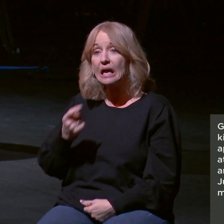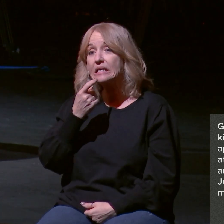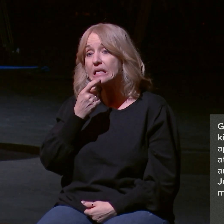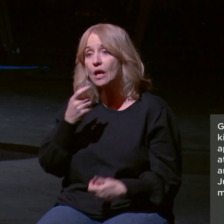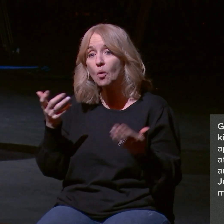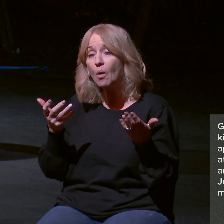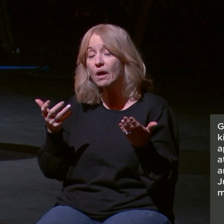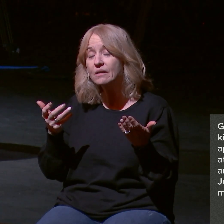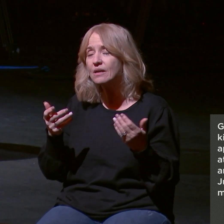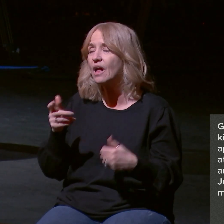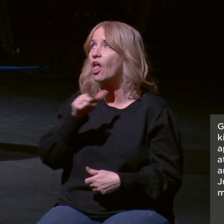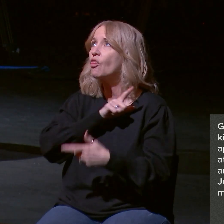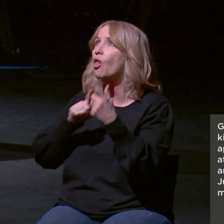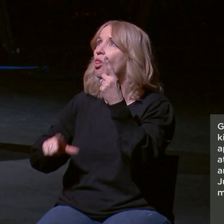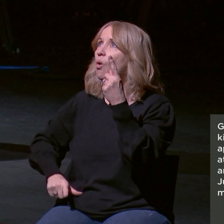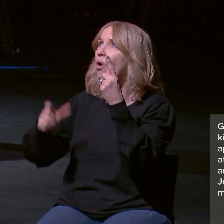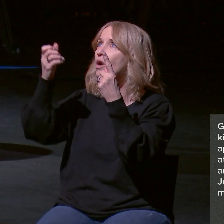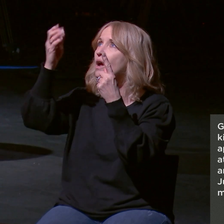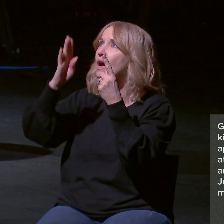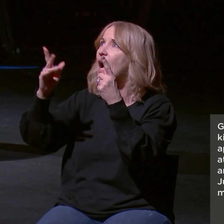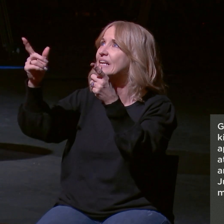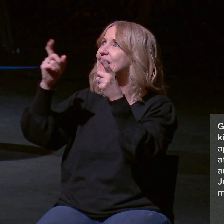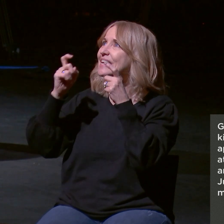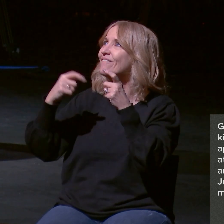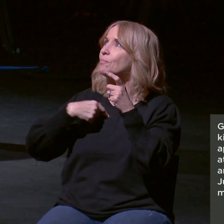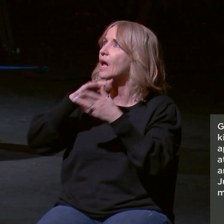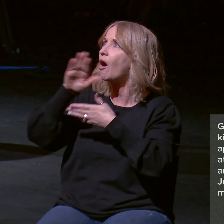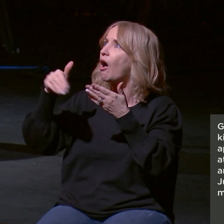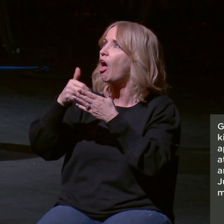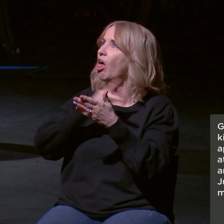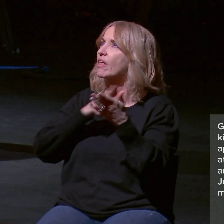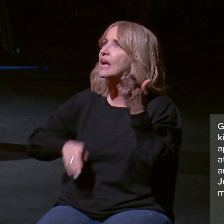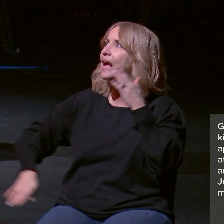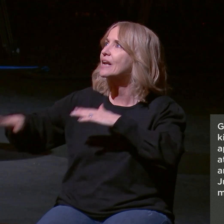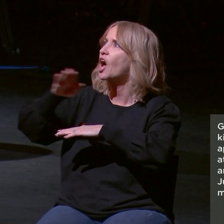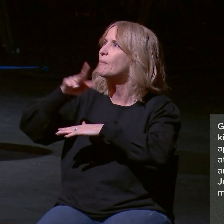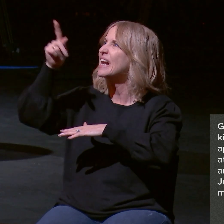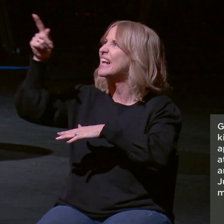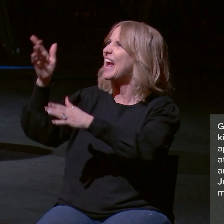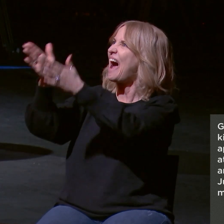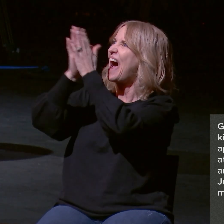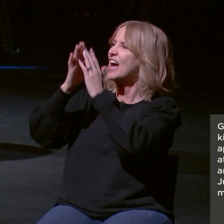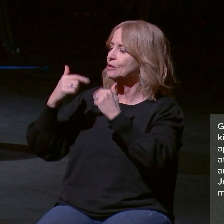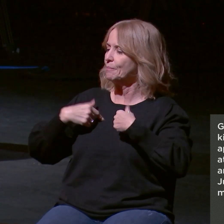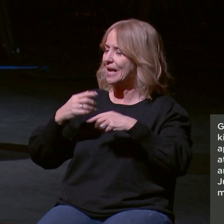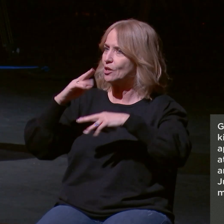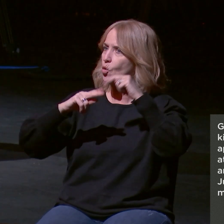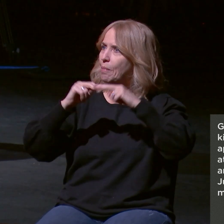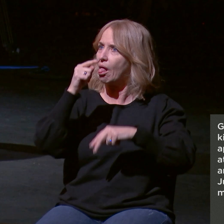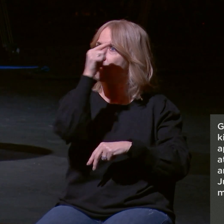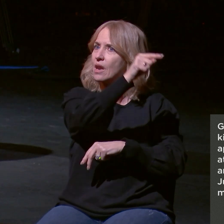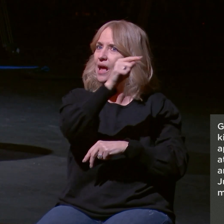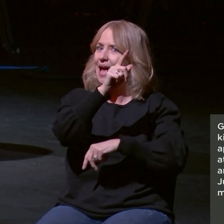me all the kingdoms of the earth, and he has appointed me to build a temple for him at Jerusalem in Judah. Any of his